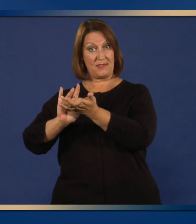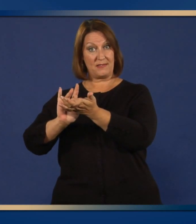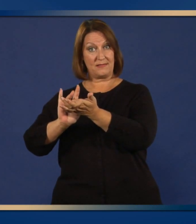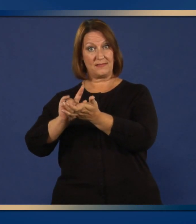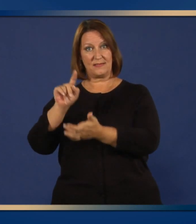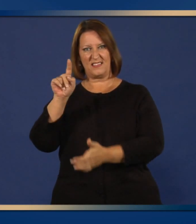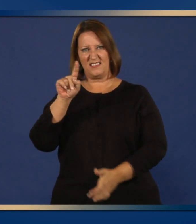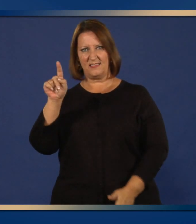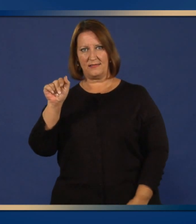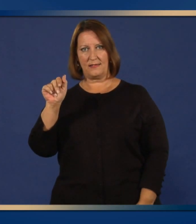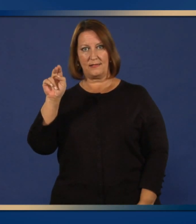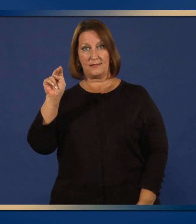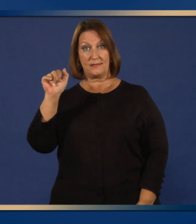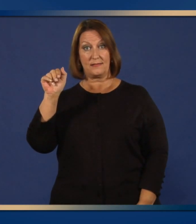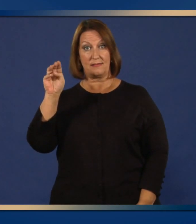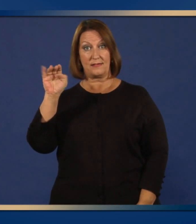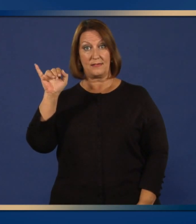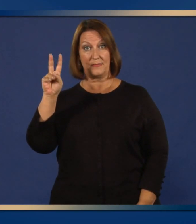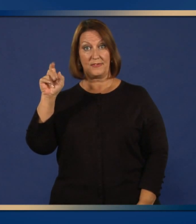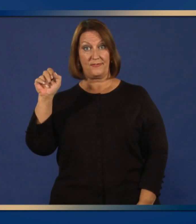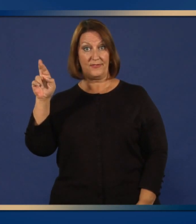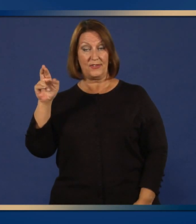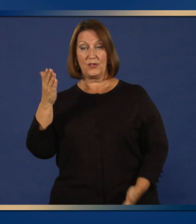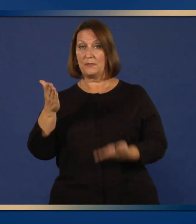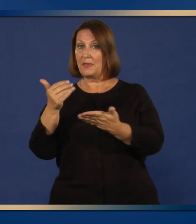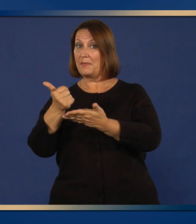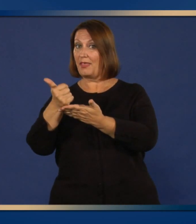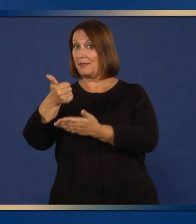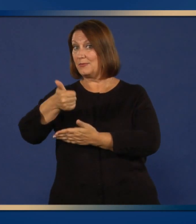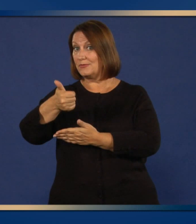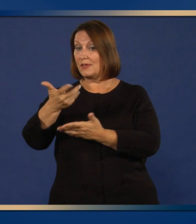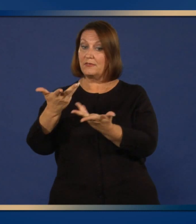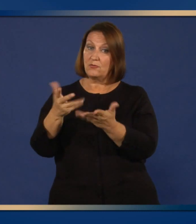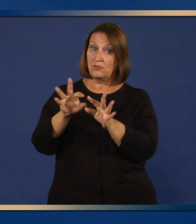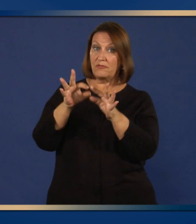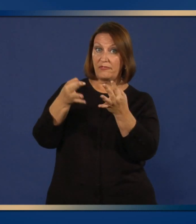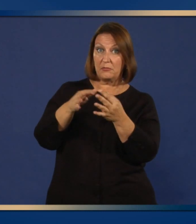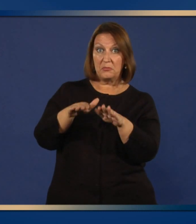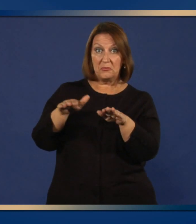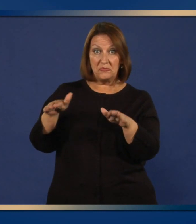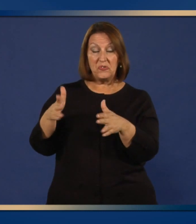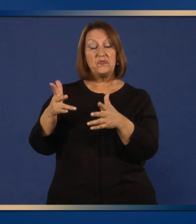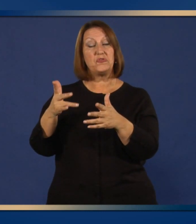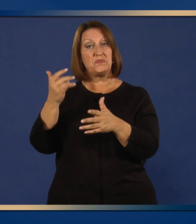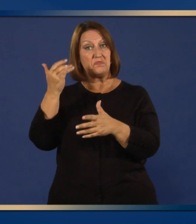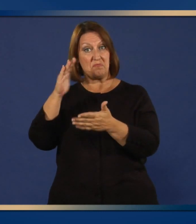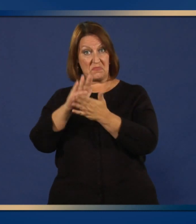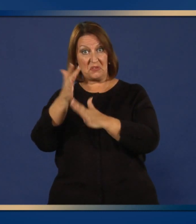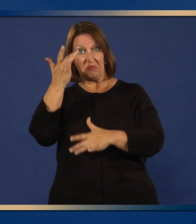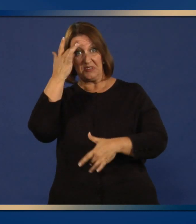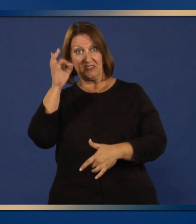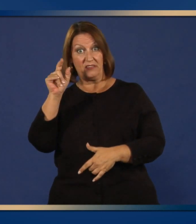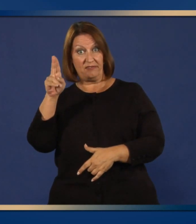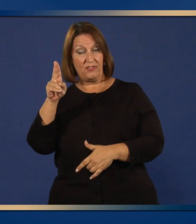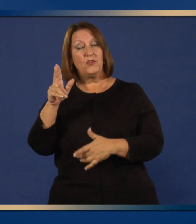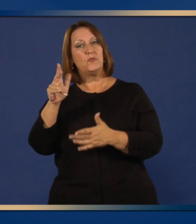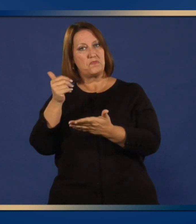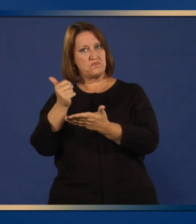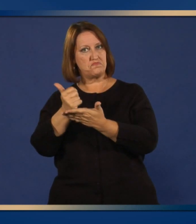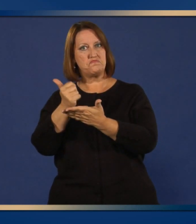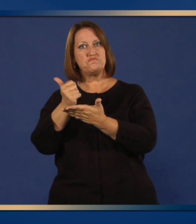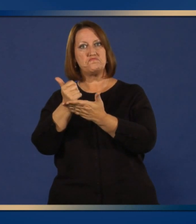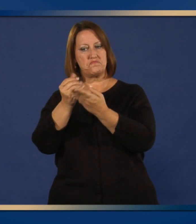Taking Zenamavir may help you or your child recover more quickly if you have novel